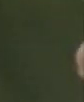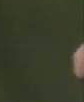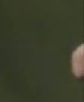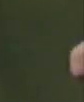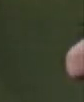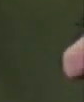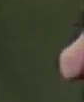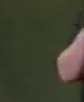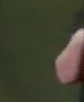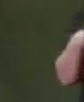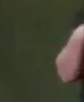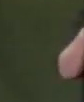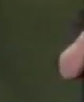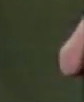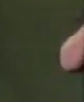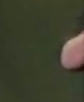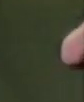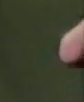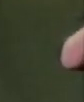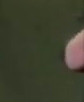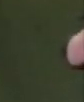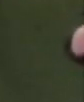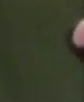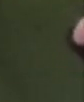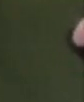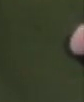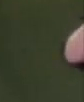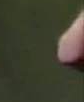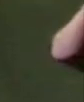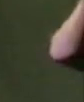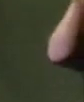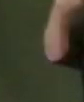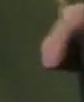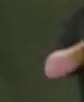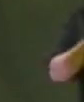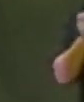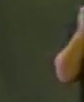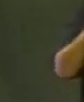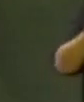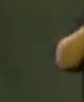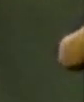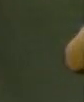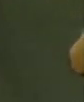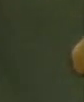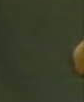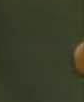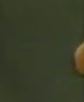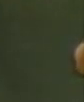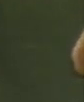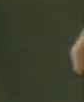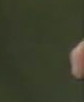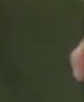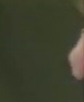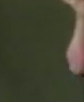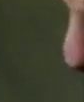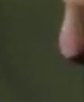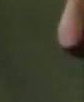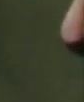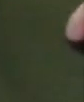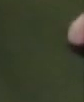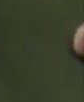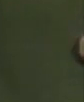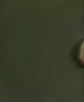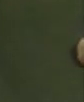maybe you just show up on the right person's door one day. But making sure that we're doing our due diligence and reaching out to especially our